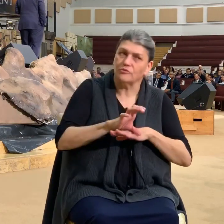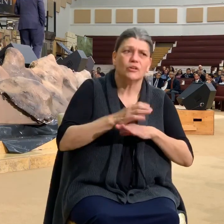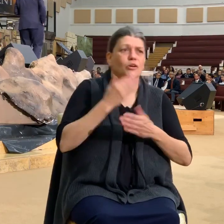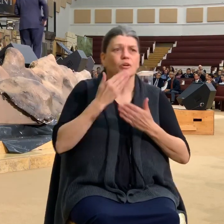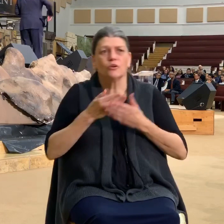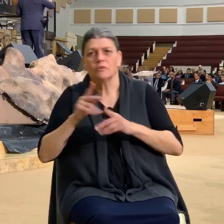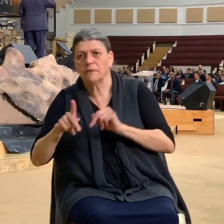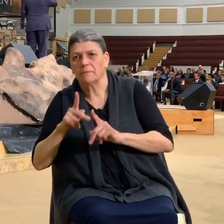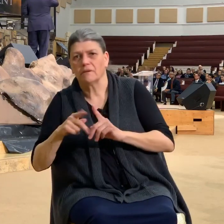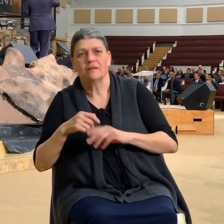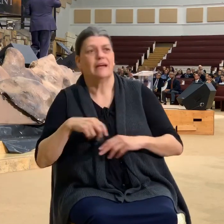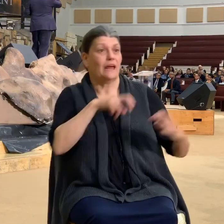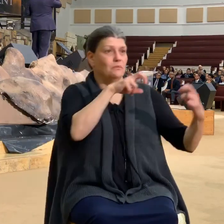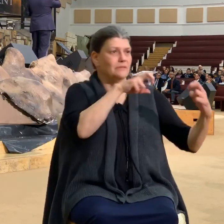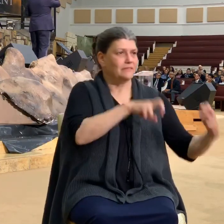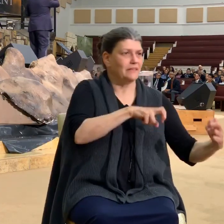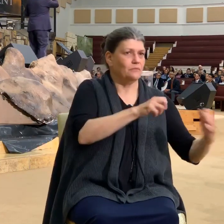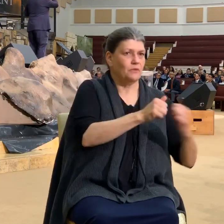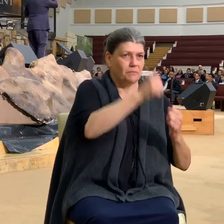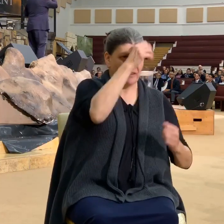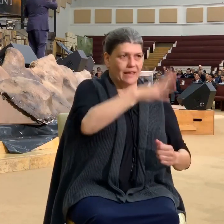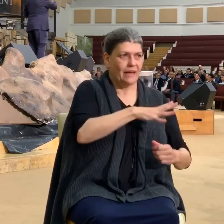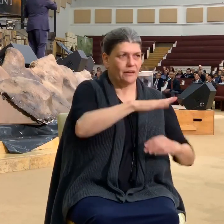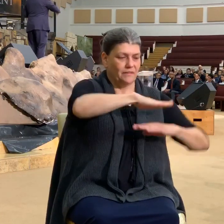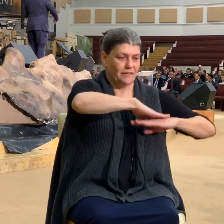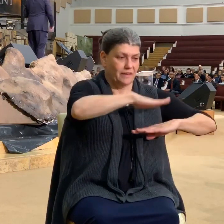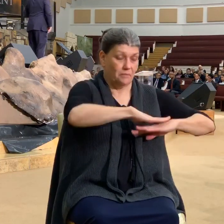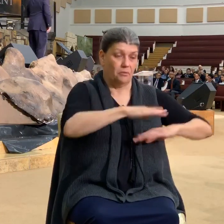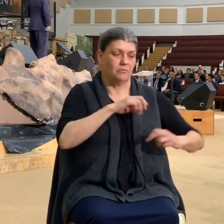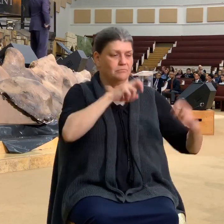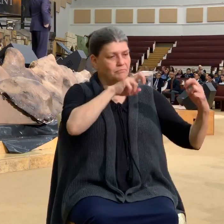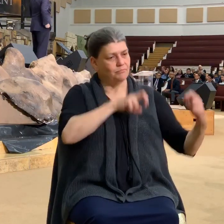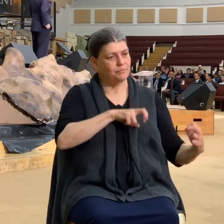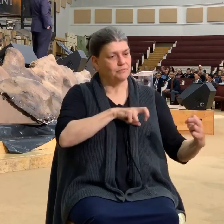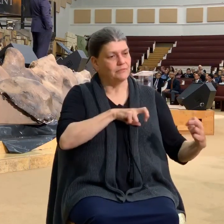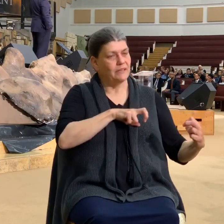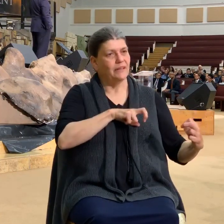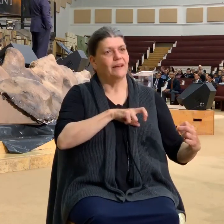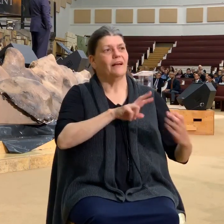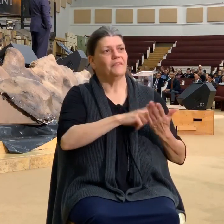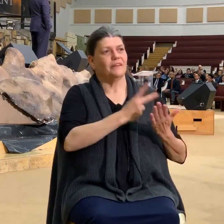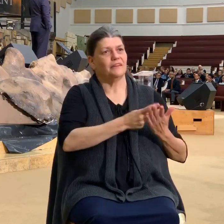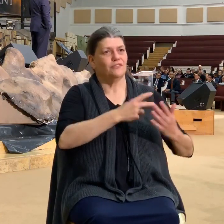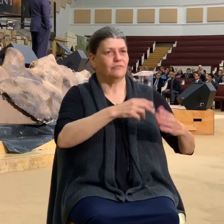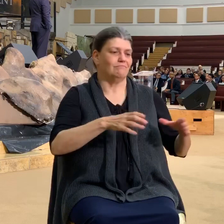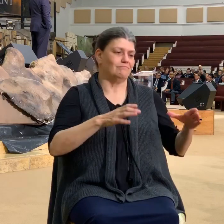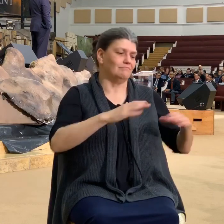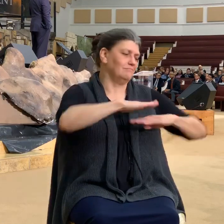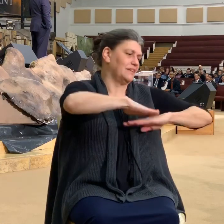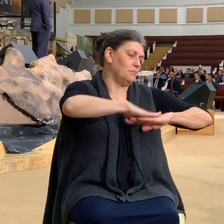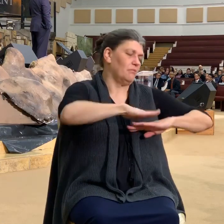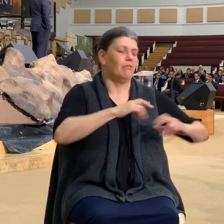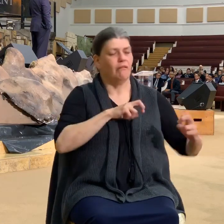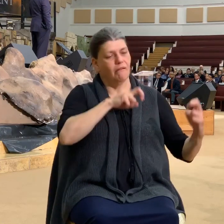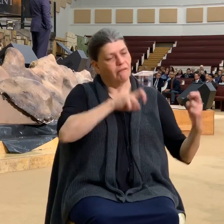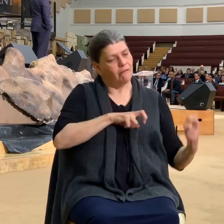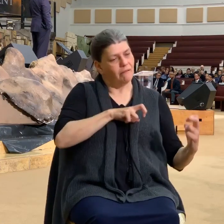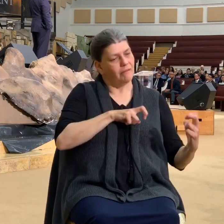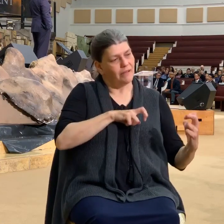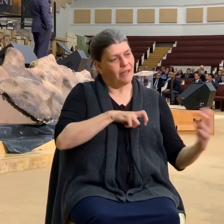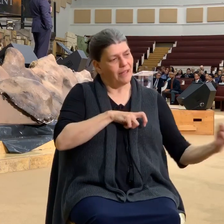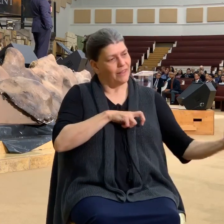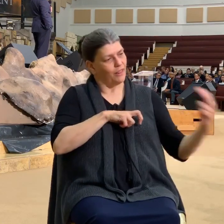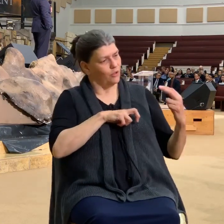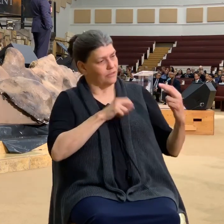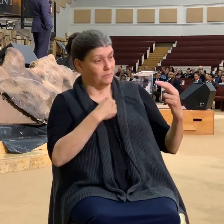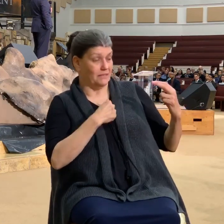my dad's house in Baton Rouge, sitting at the kitchen dinette set, and he looked at me and